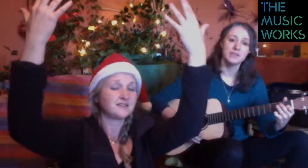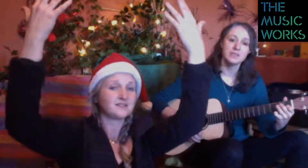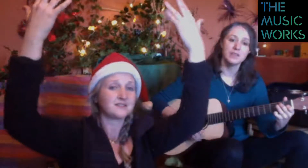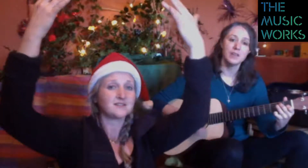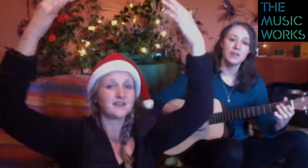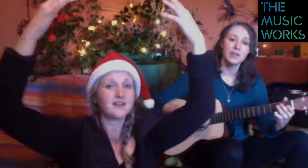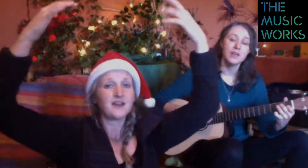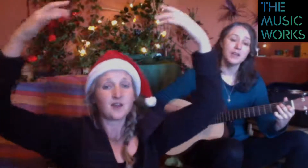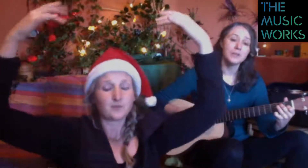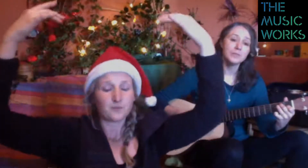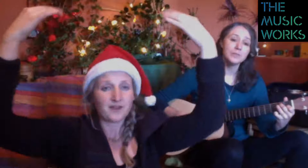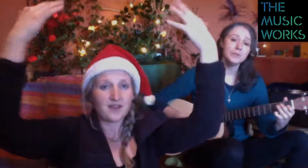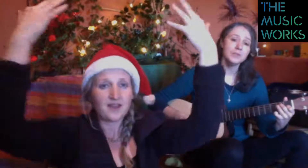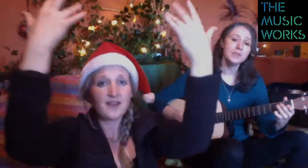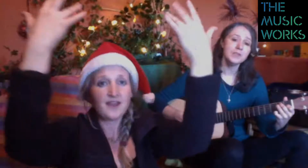Christmases be